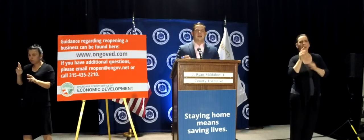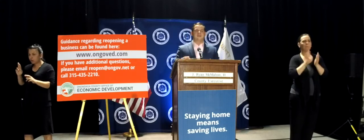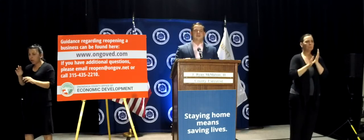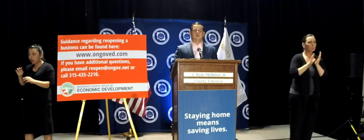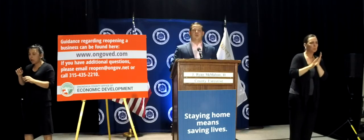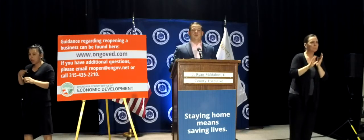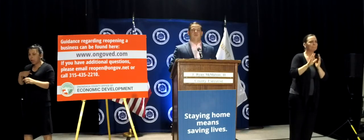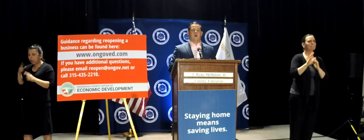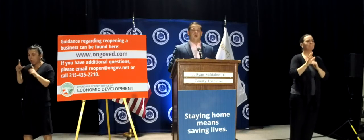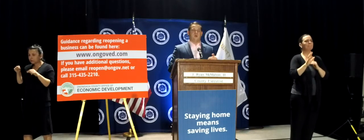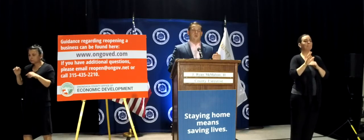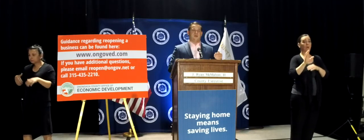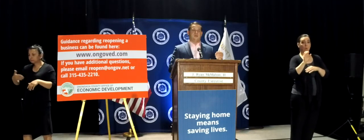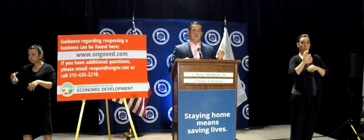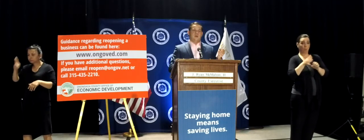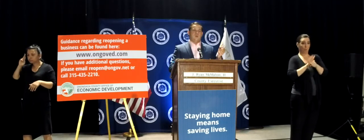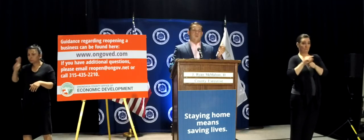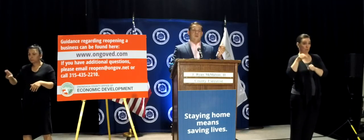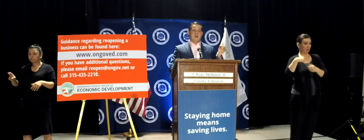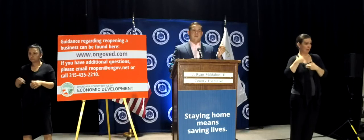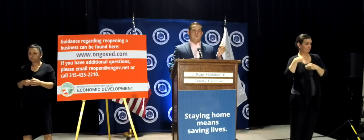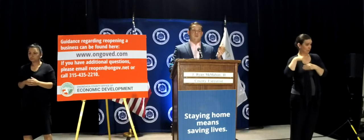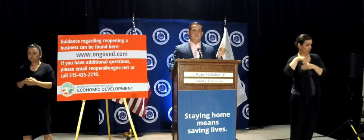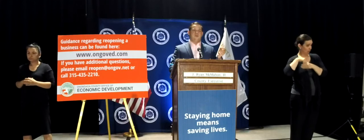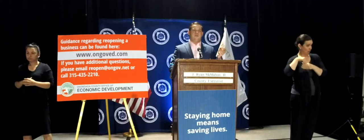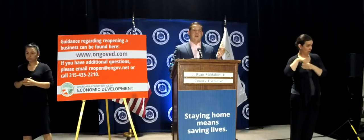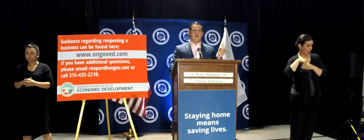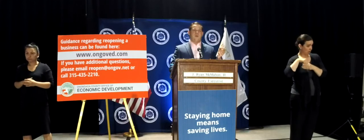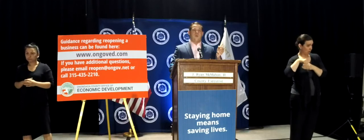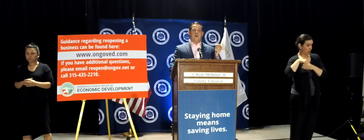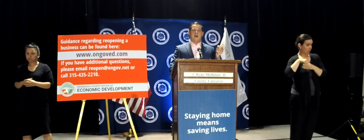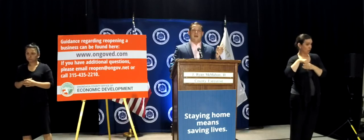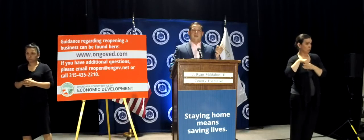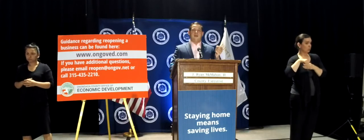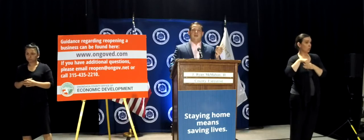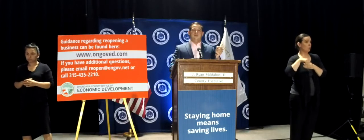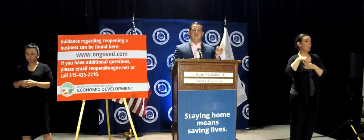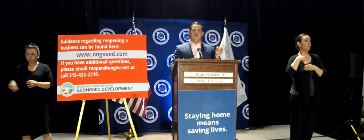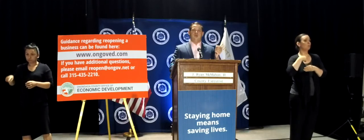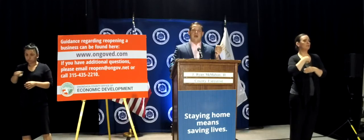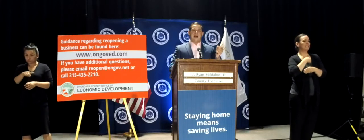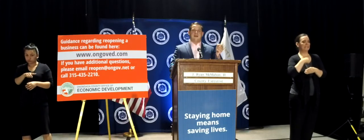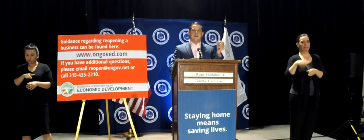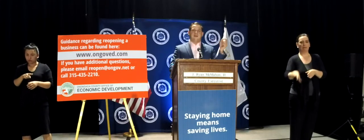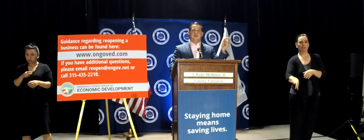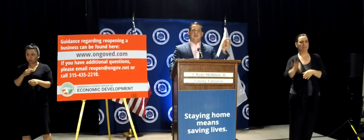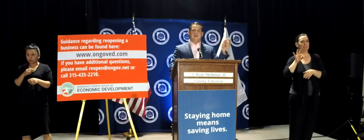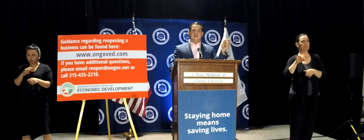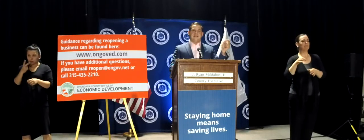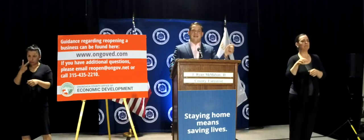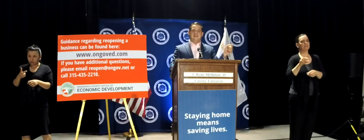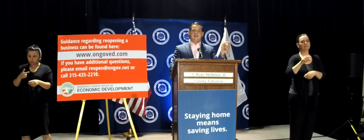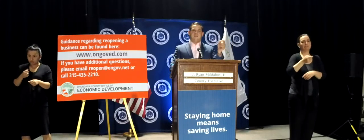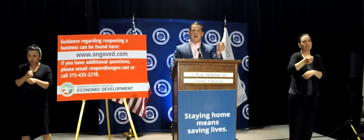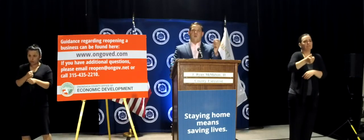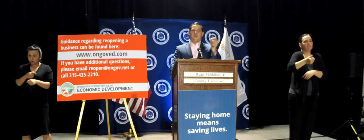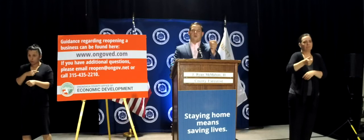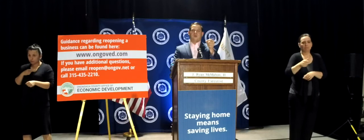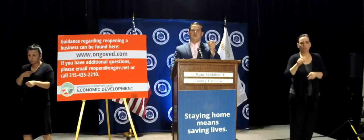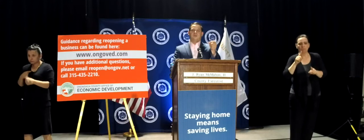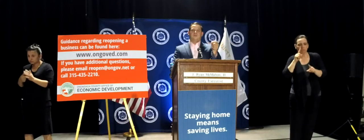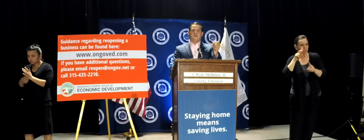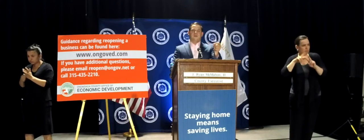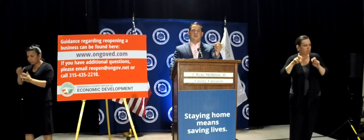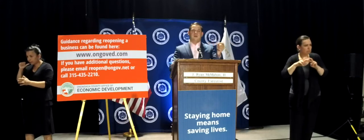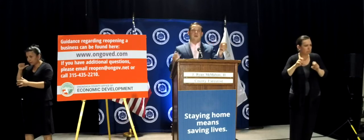the scientists who we've partnered with will be able to develop a way to track the intensity by